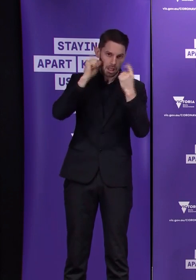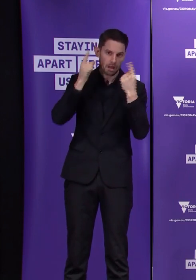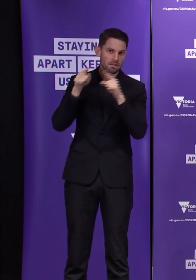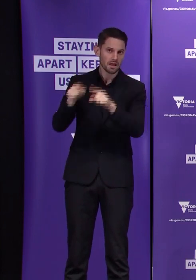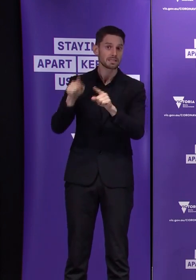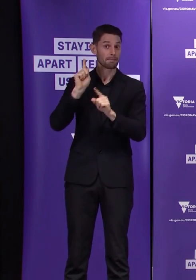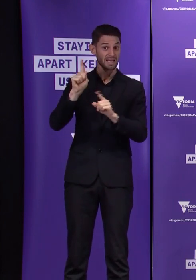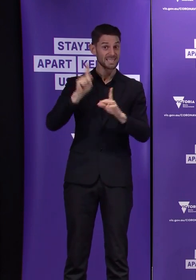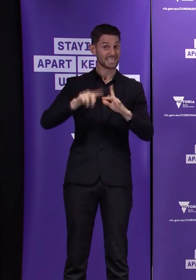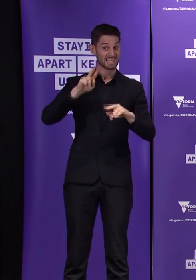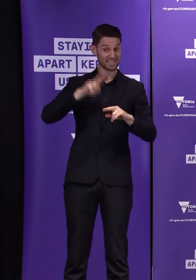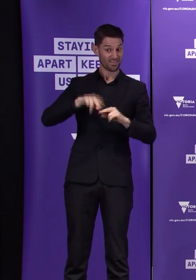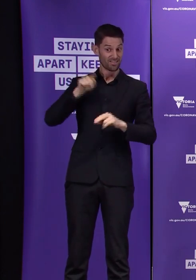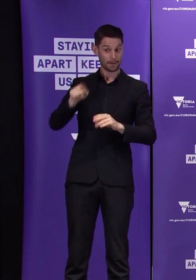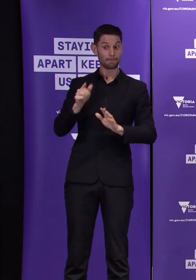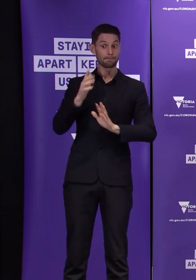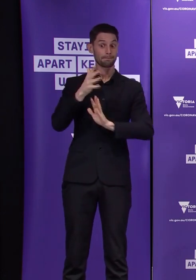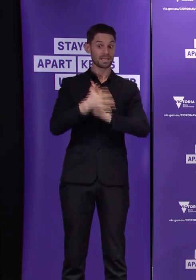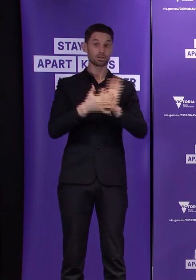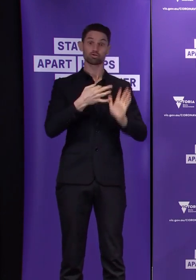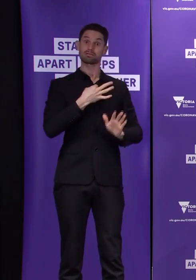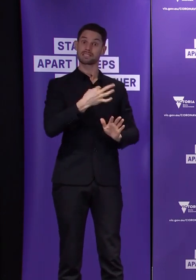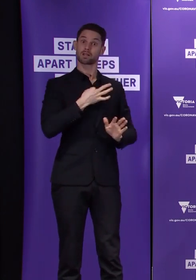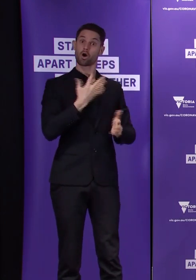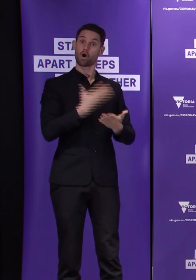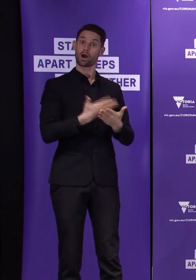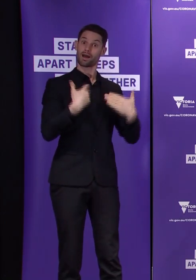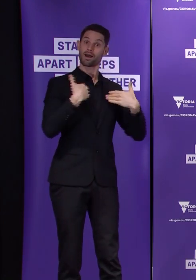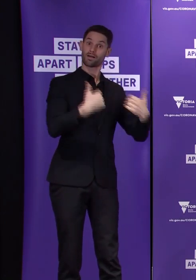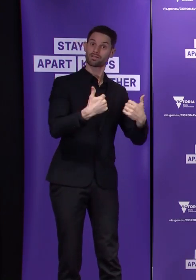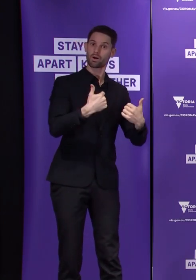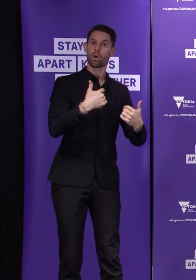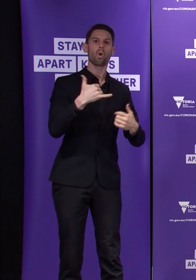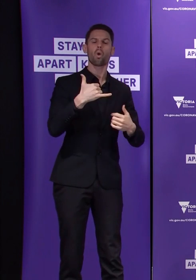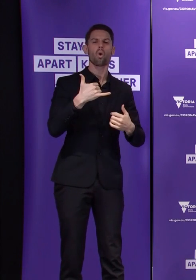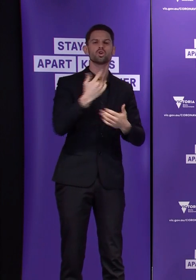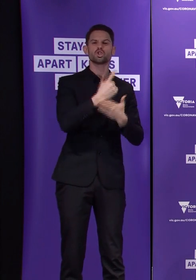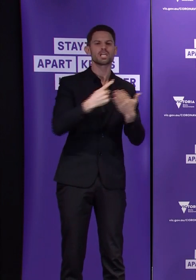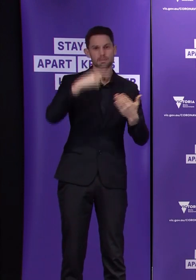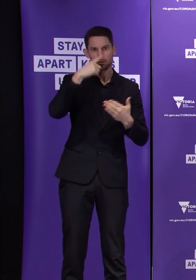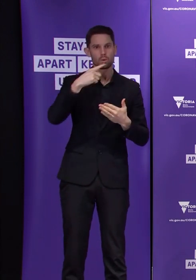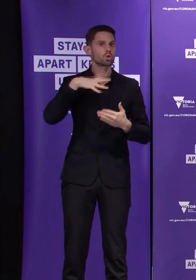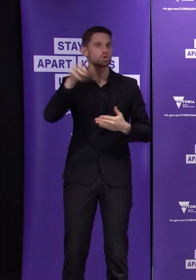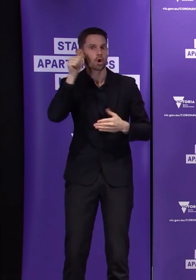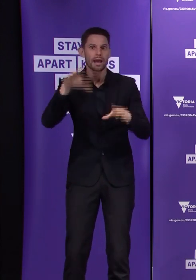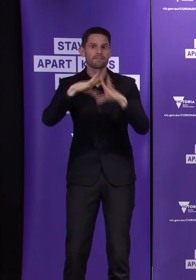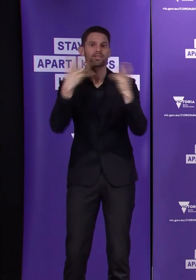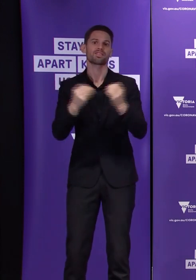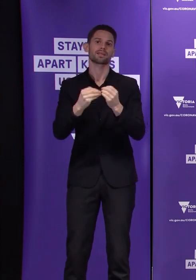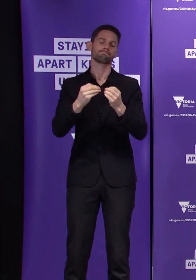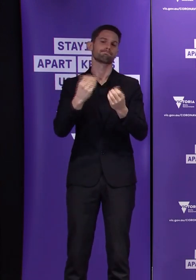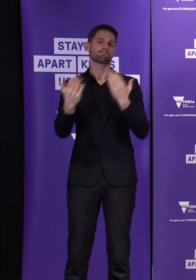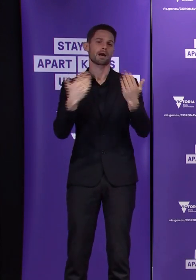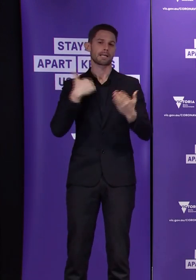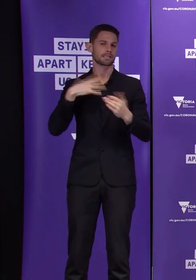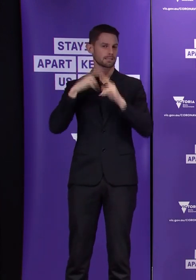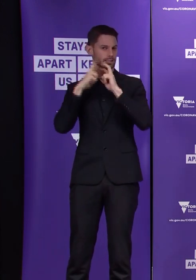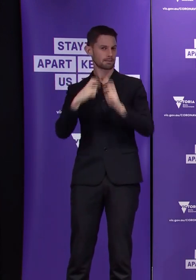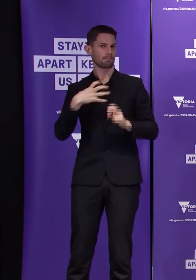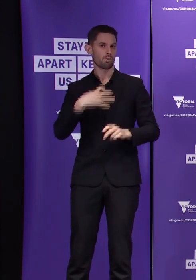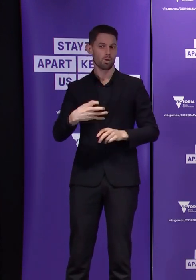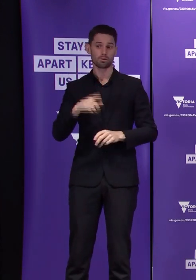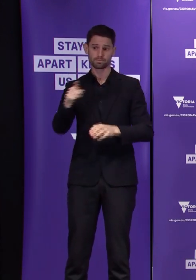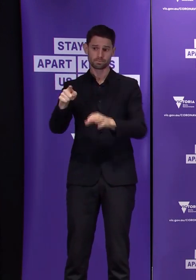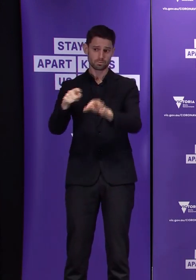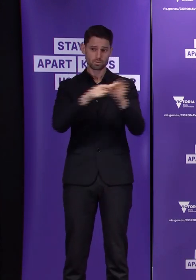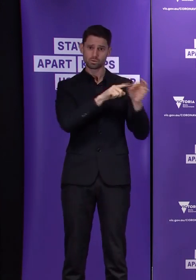fact a real risk to public health, that's something I might have to get some advice on. And apparently there's still a few websites where you're able to book